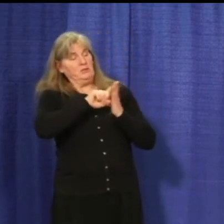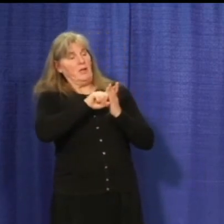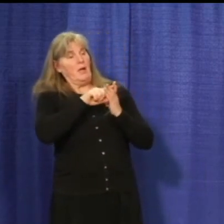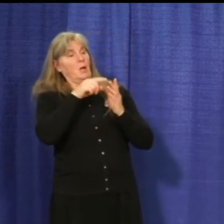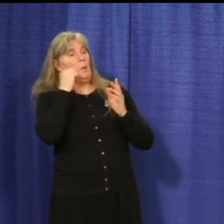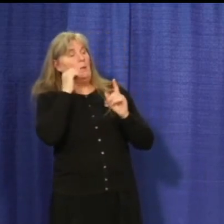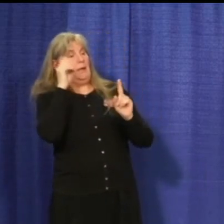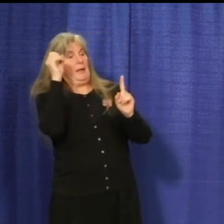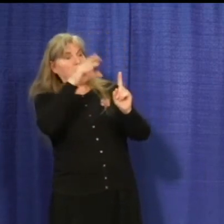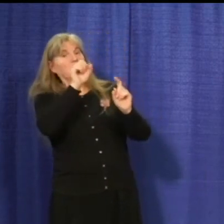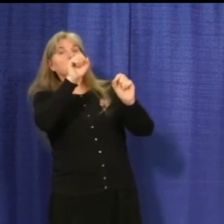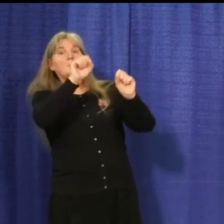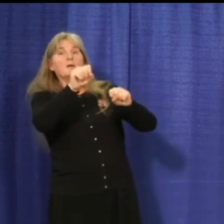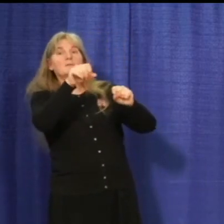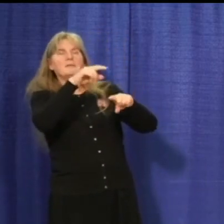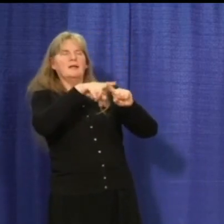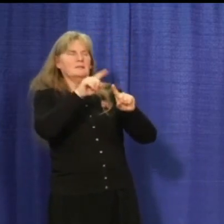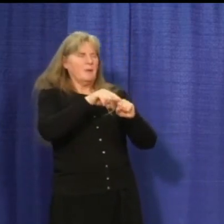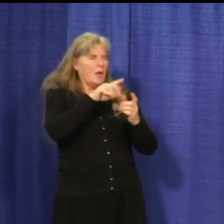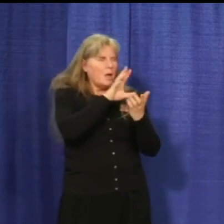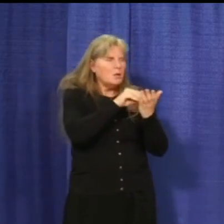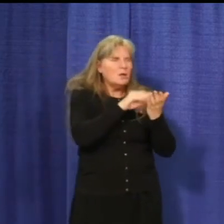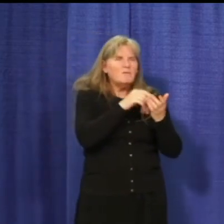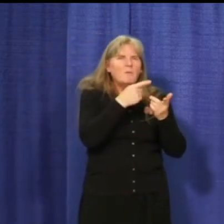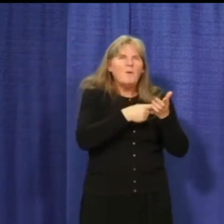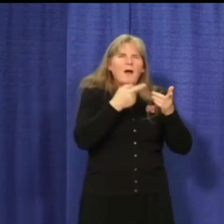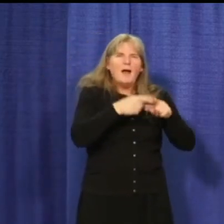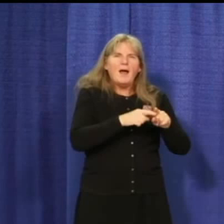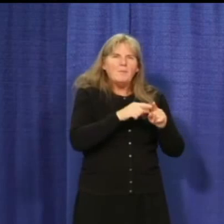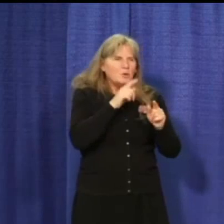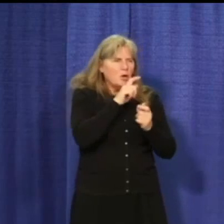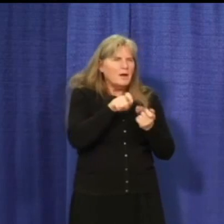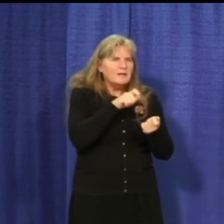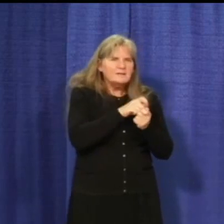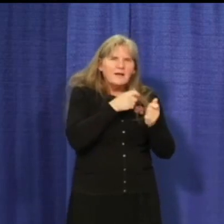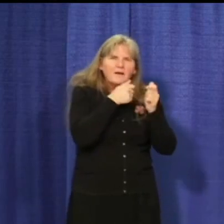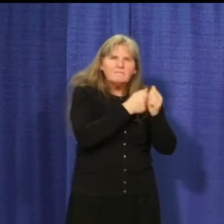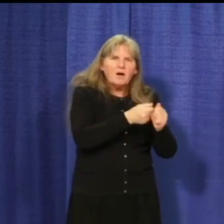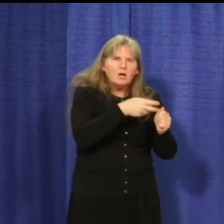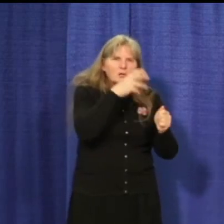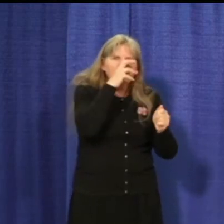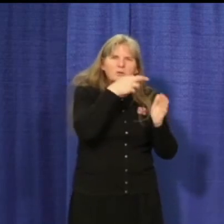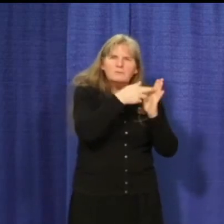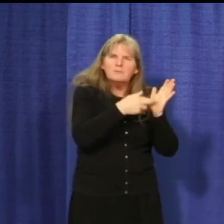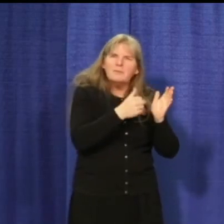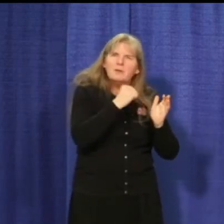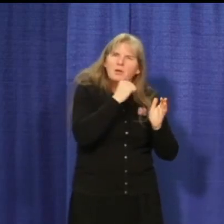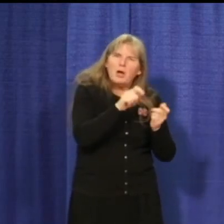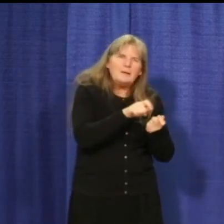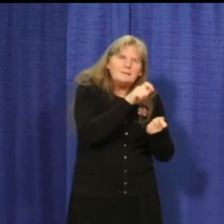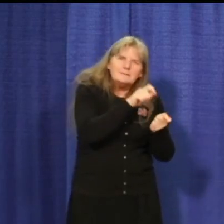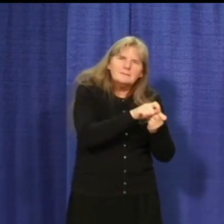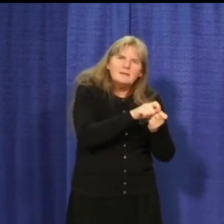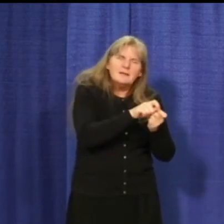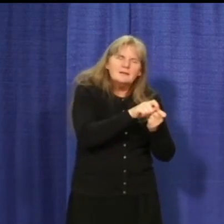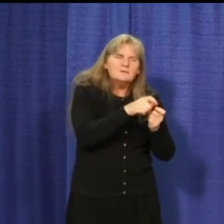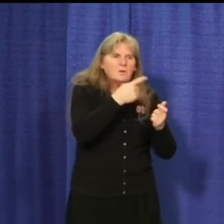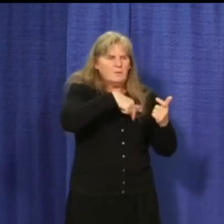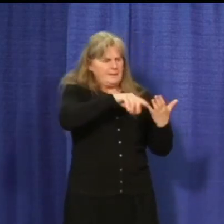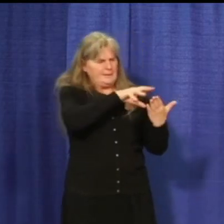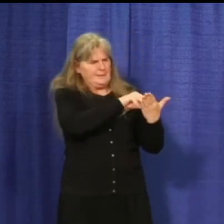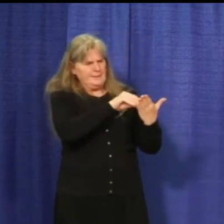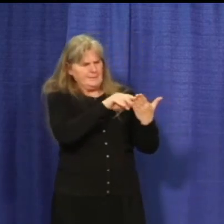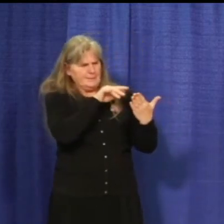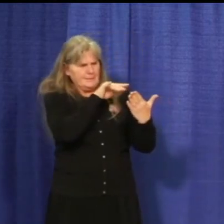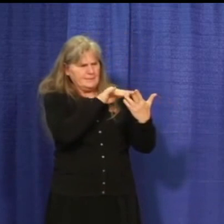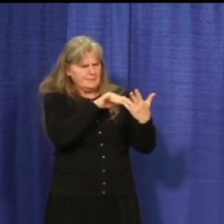isolated examples of perhaps not having followed protocols completely. It's really what can we learn from